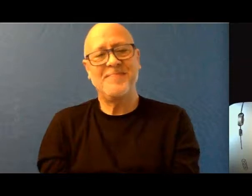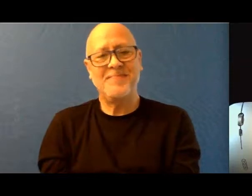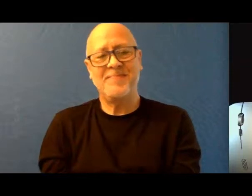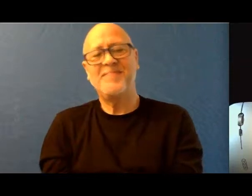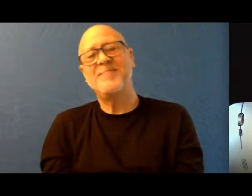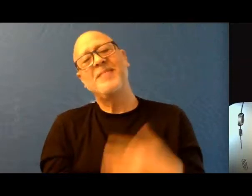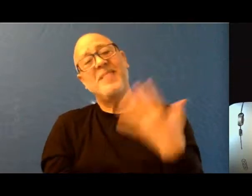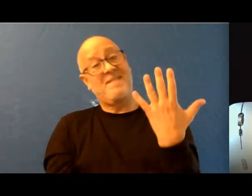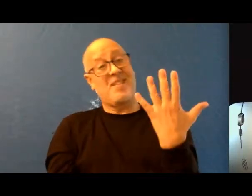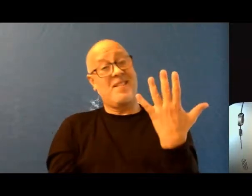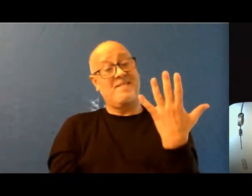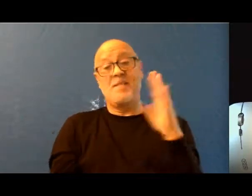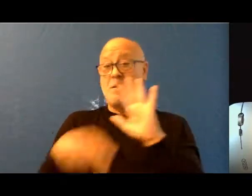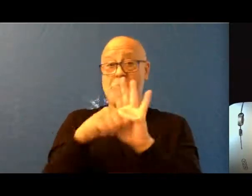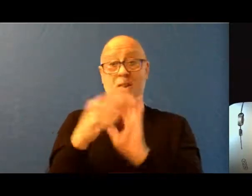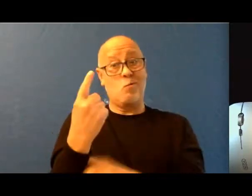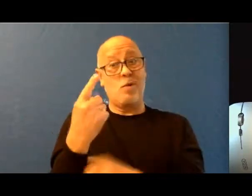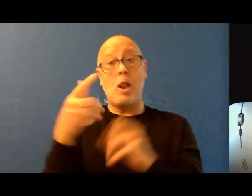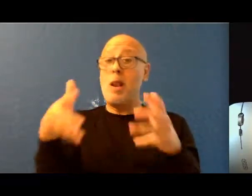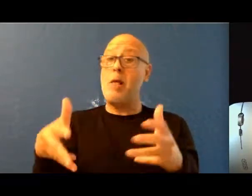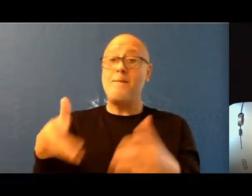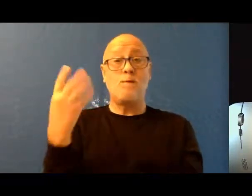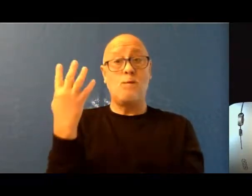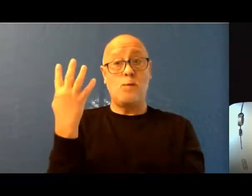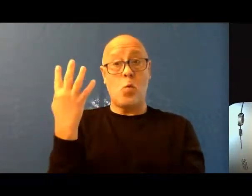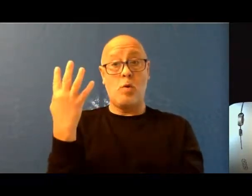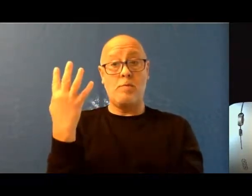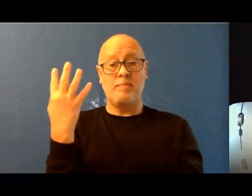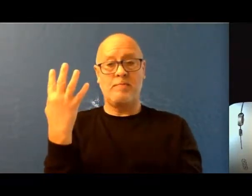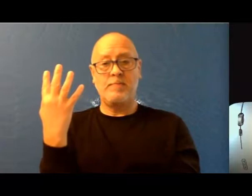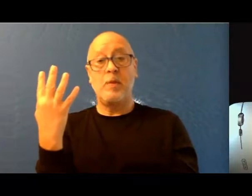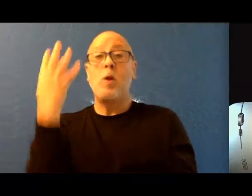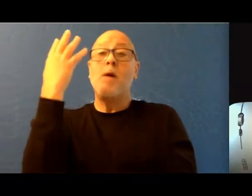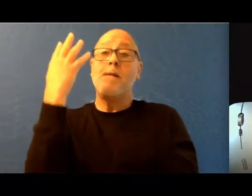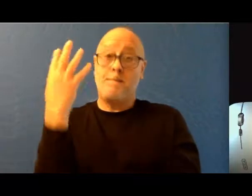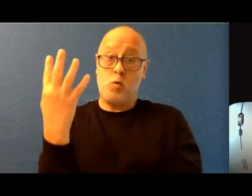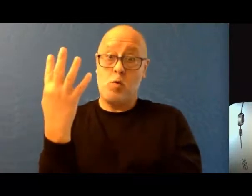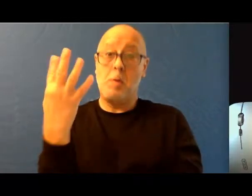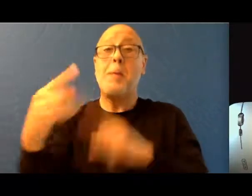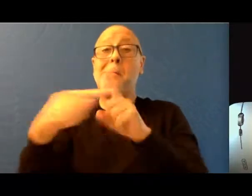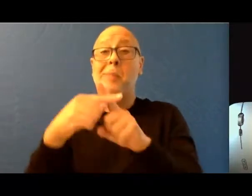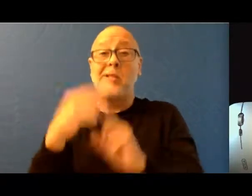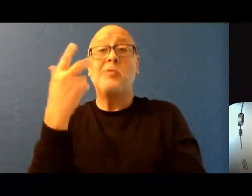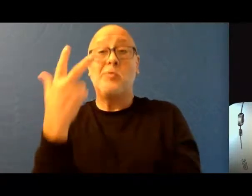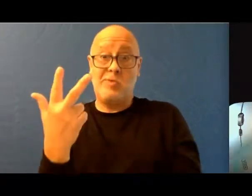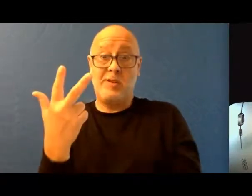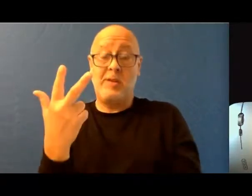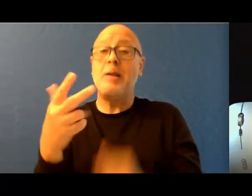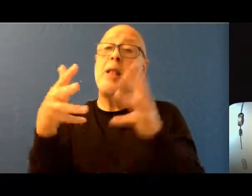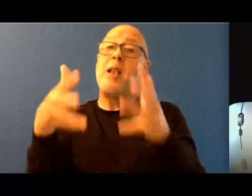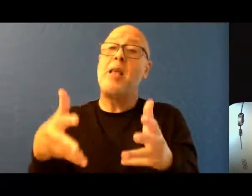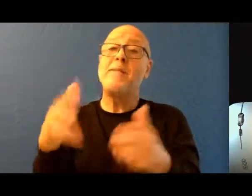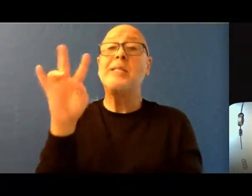5 minus 1 is going to give me 4. 4 plus 3 is going to give me 7.